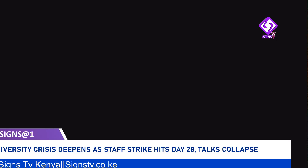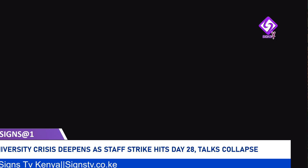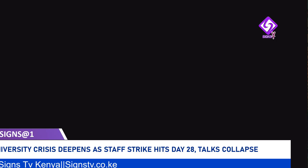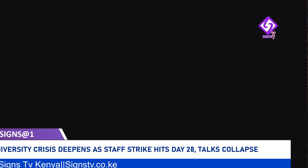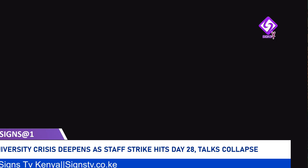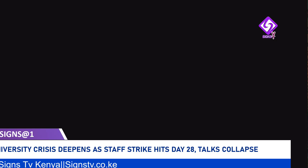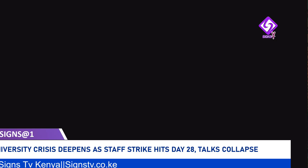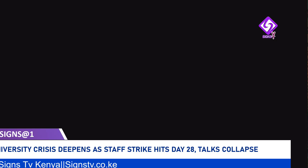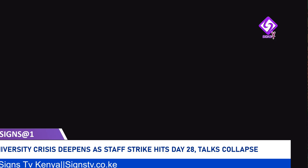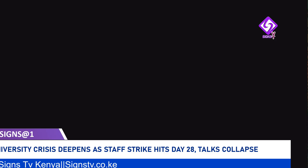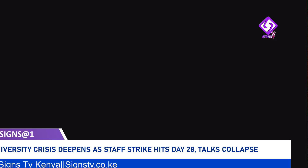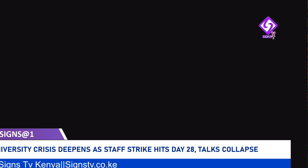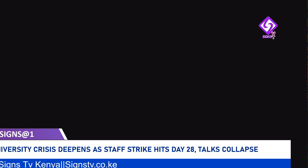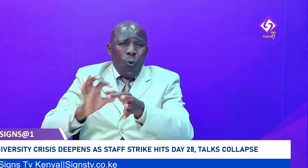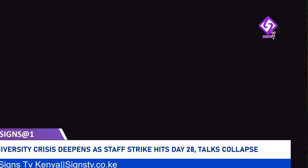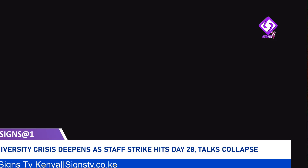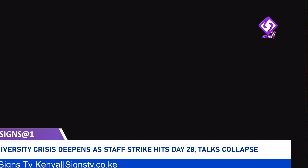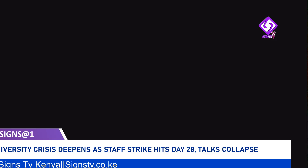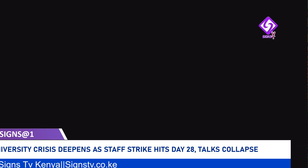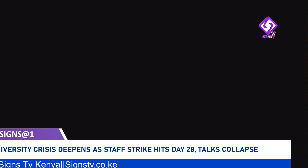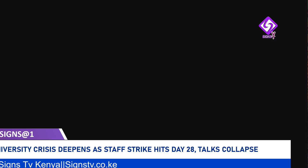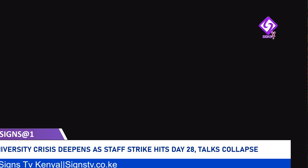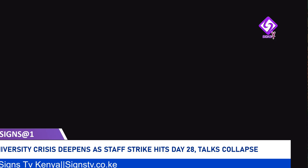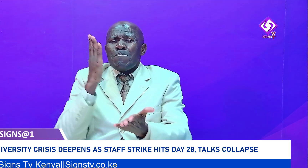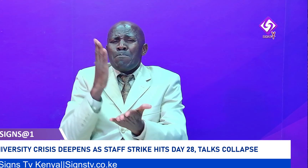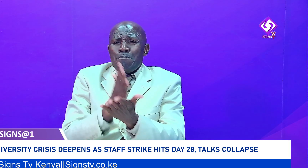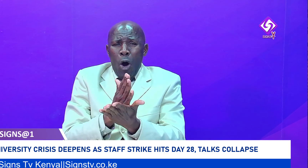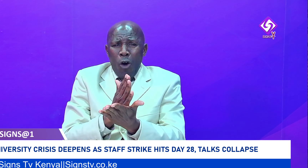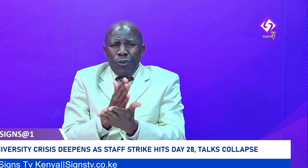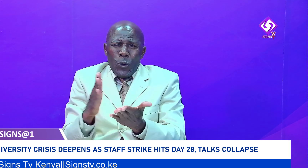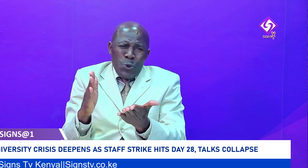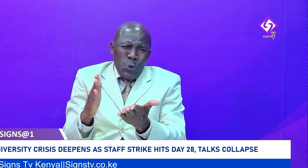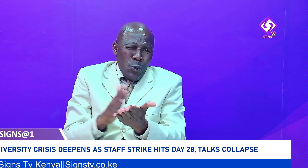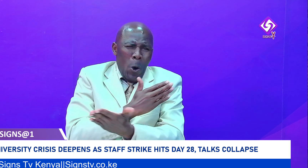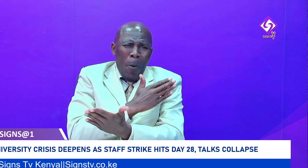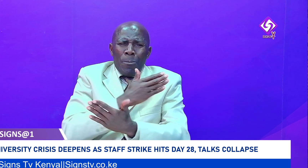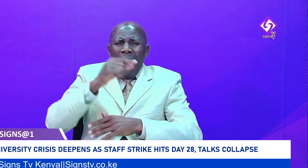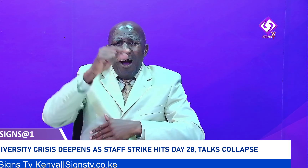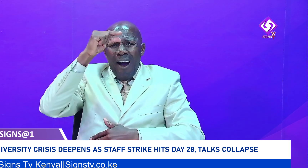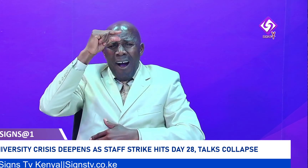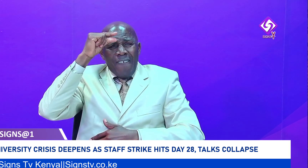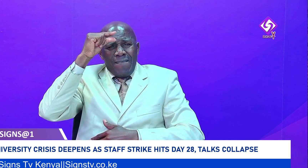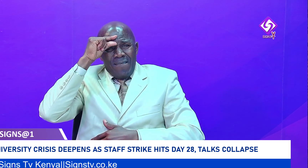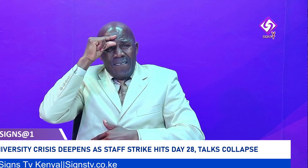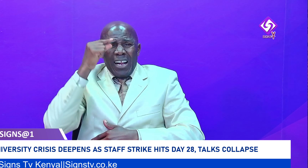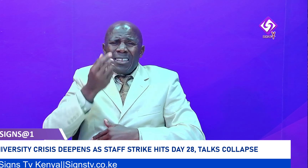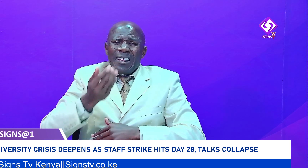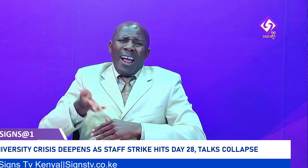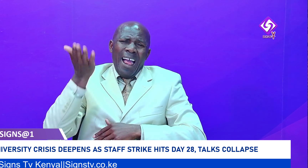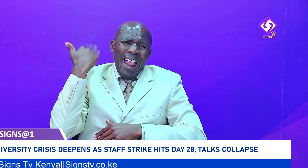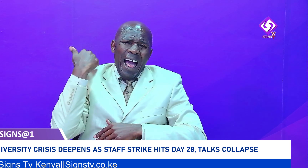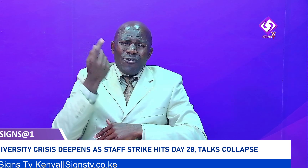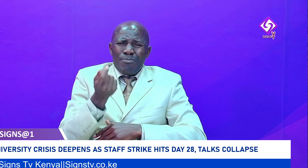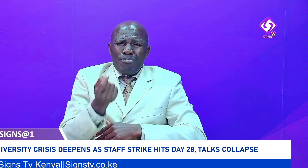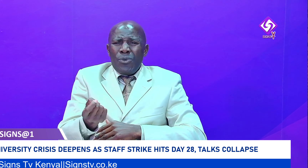University Workers Union have firmly rejected the government's latest offer, insisting on the full payment